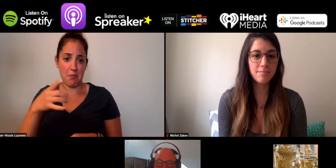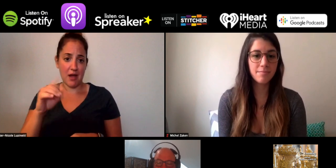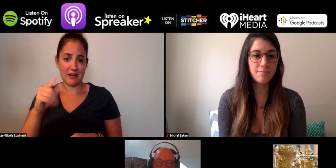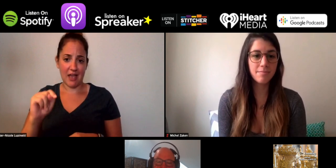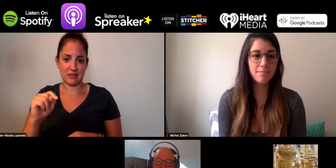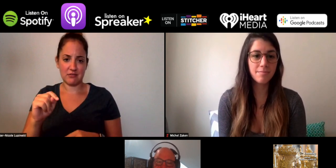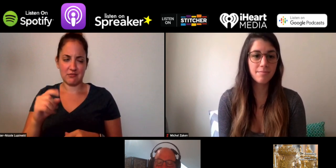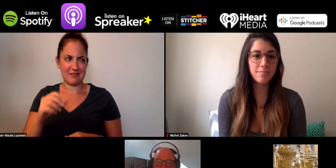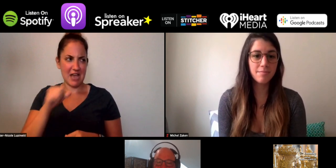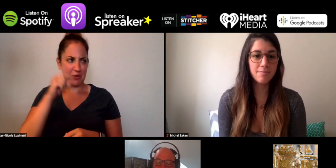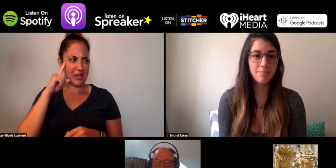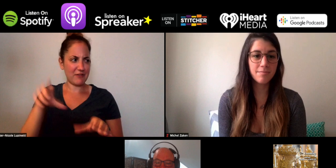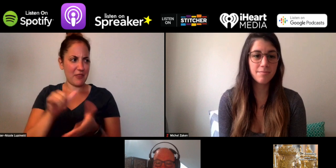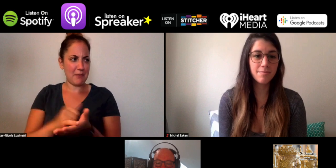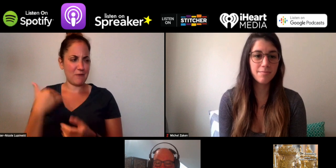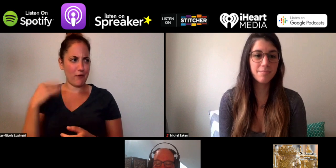don't think I've ever done.